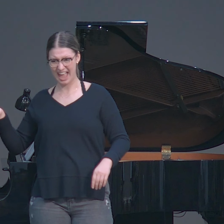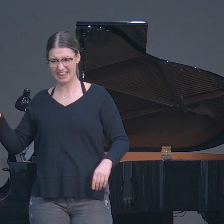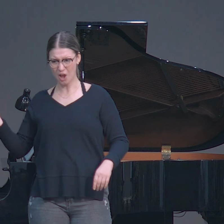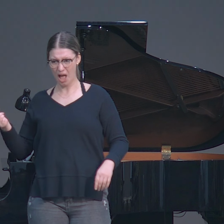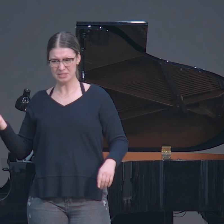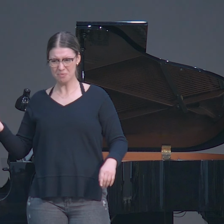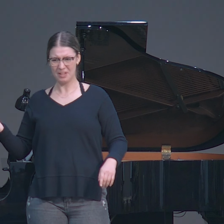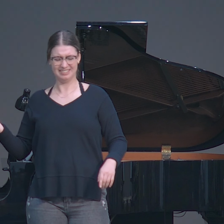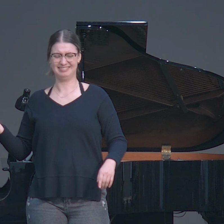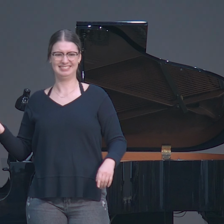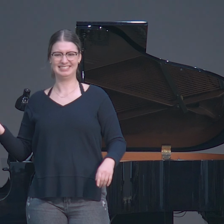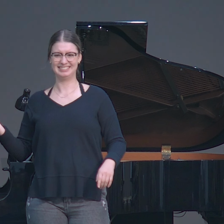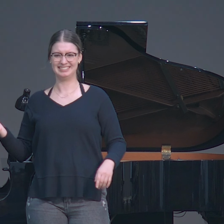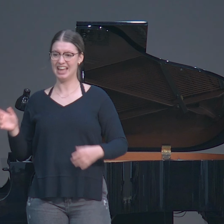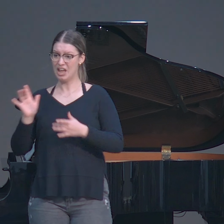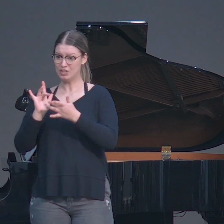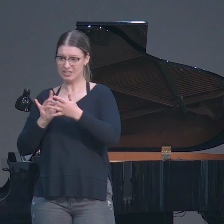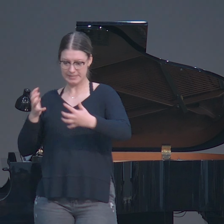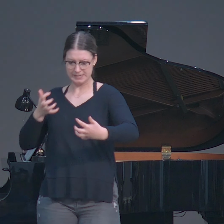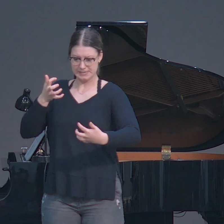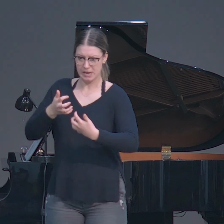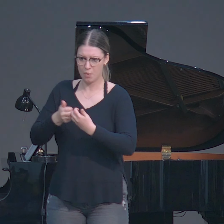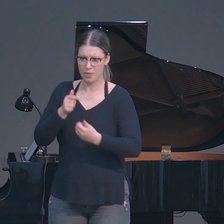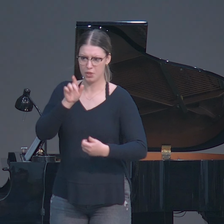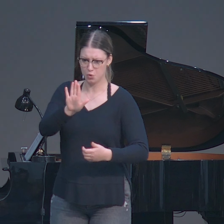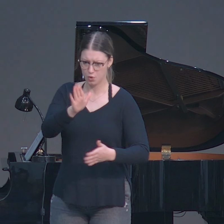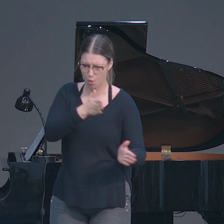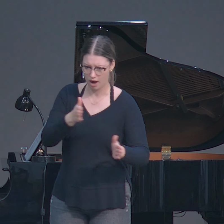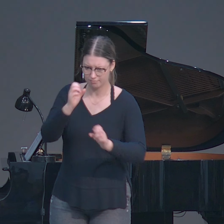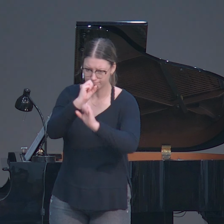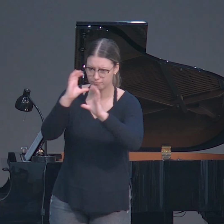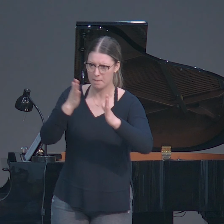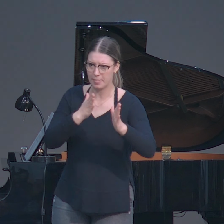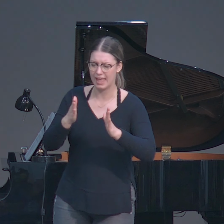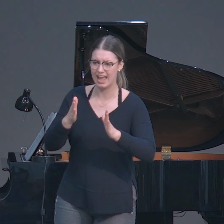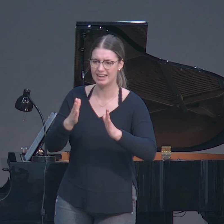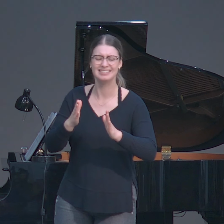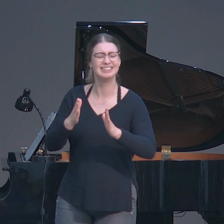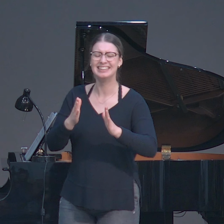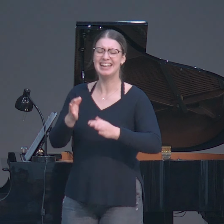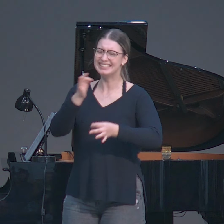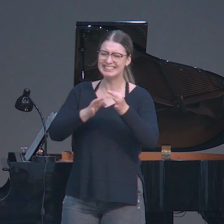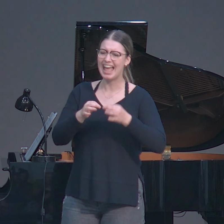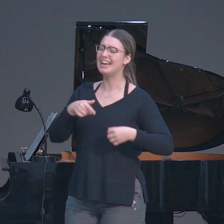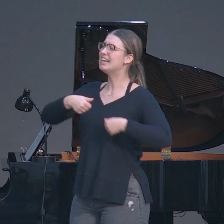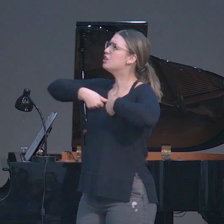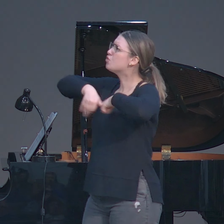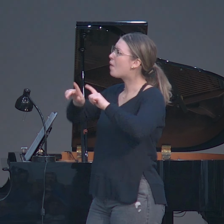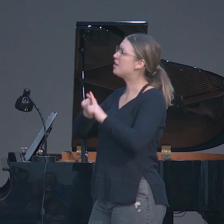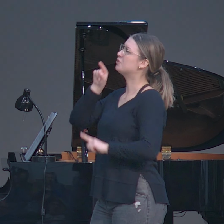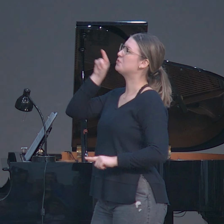Jesus will not conform to you, but will you surrender to Him today?